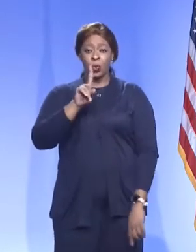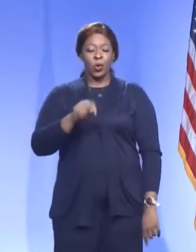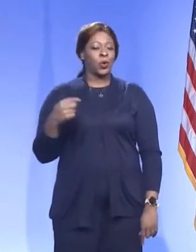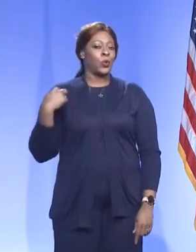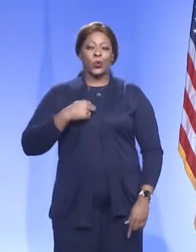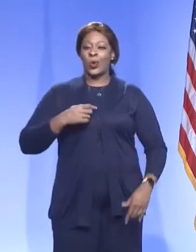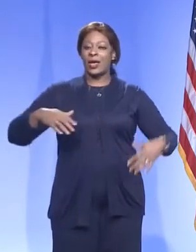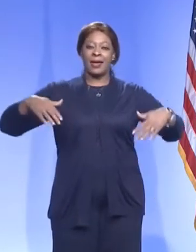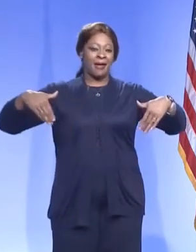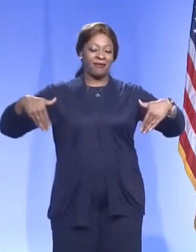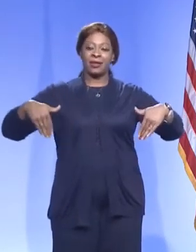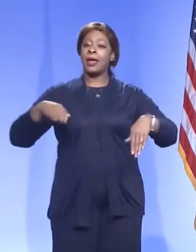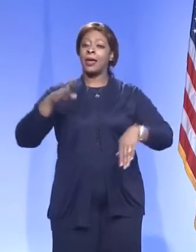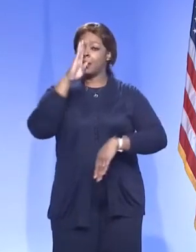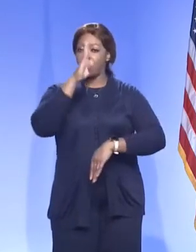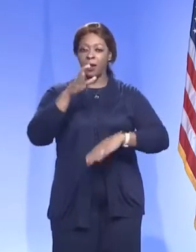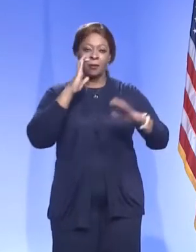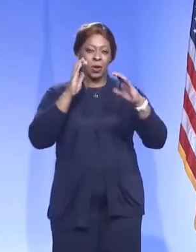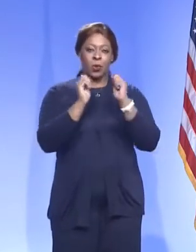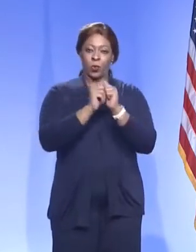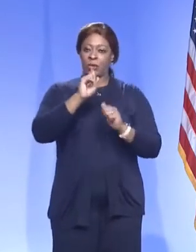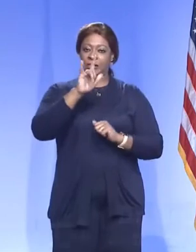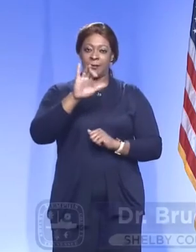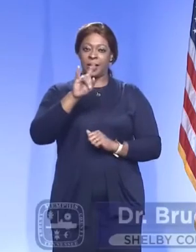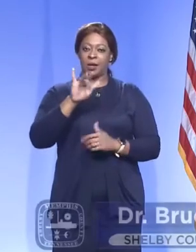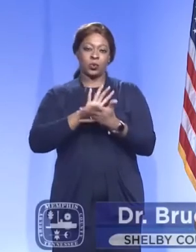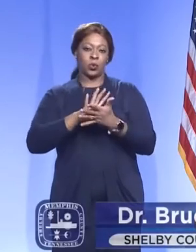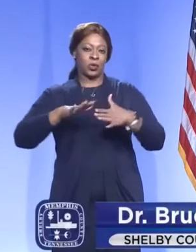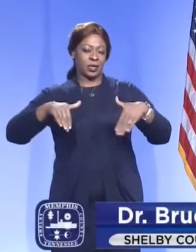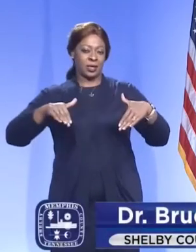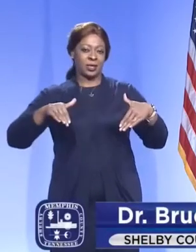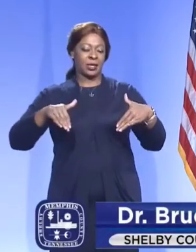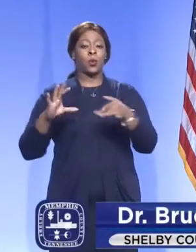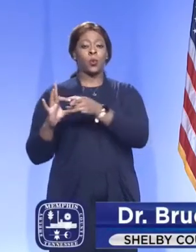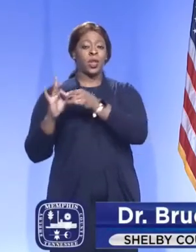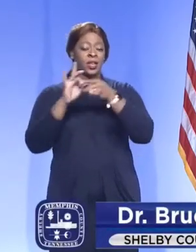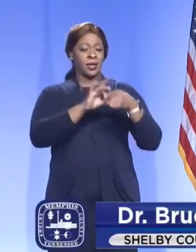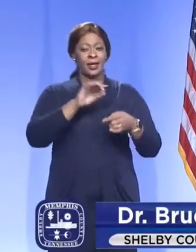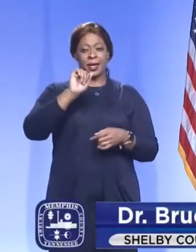discussions than I have. So Dr. Randolph, please join us.